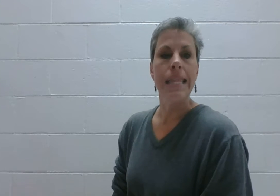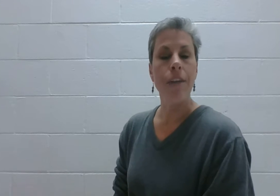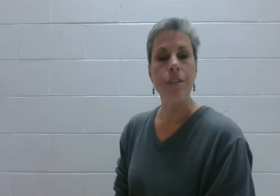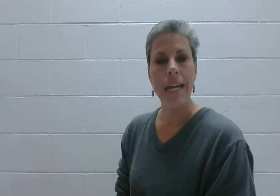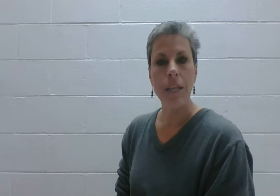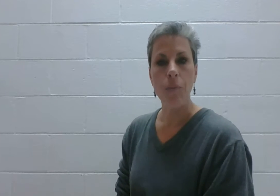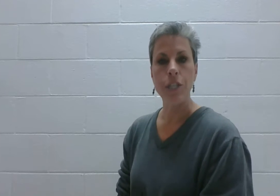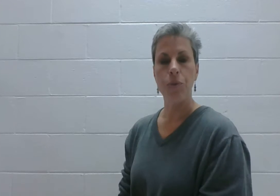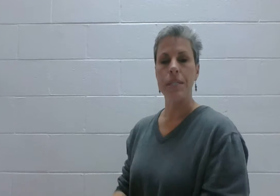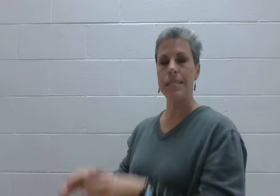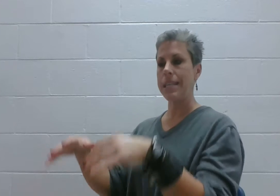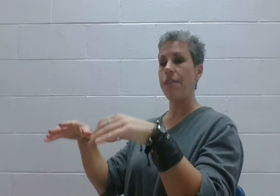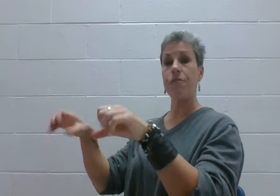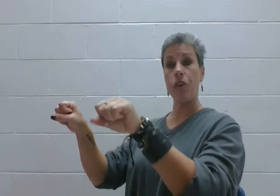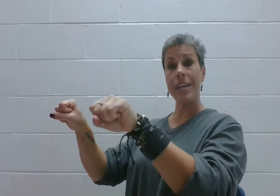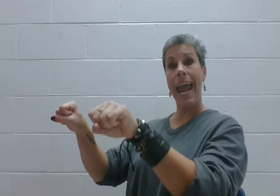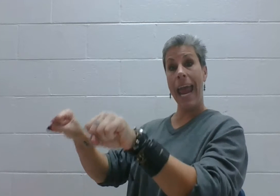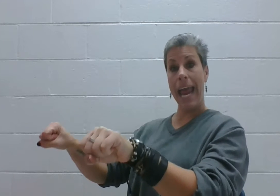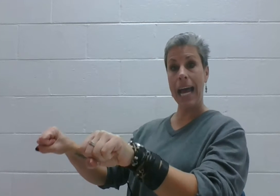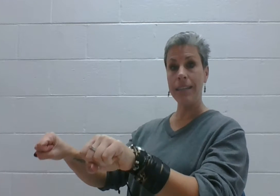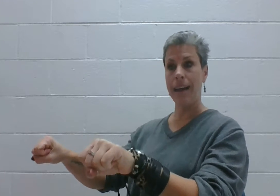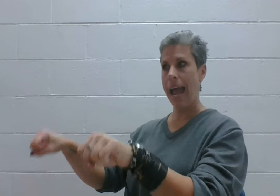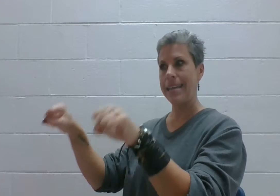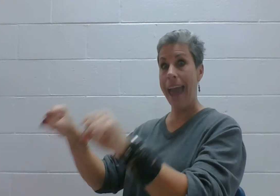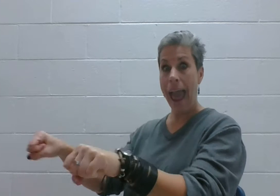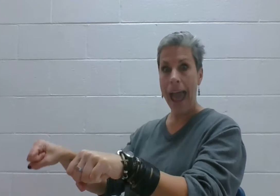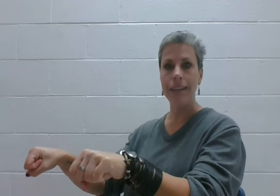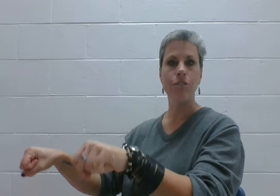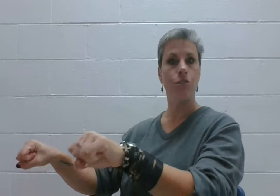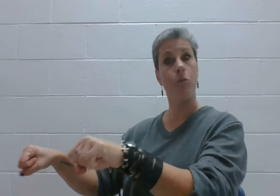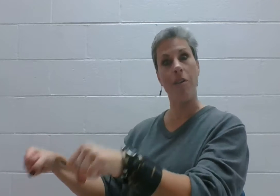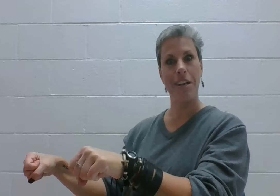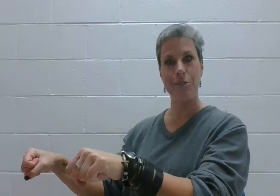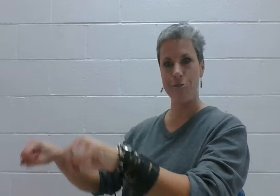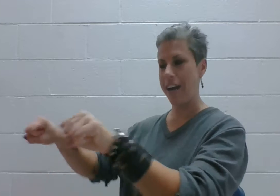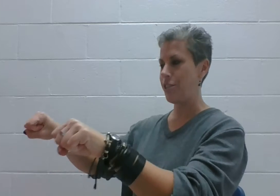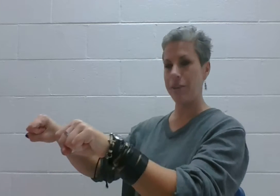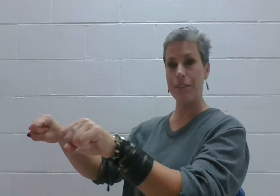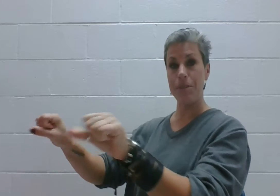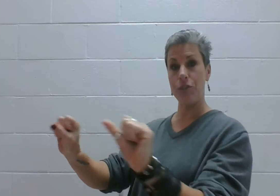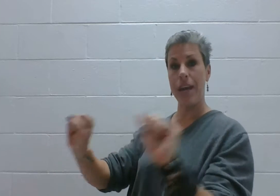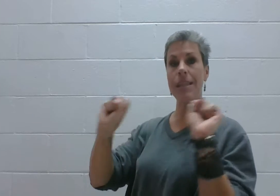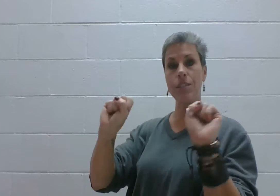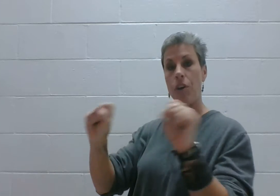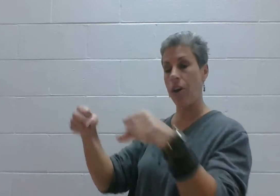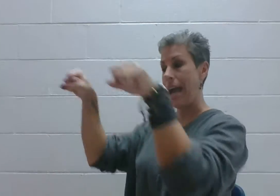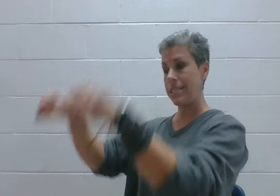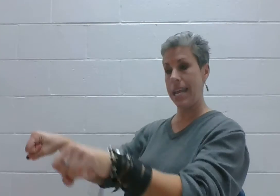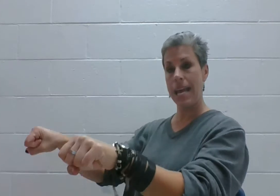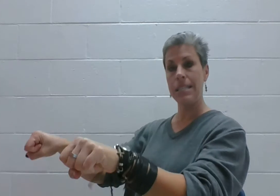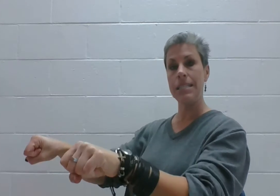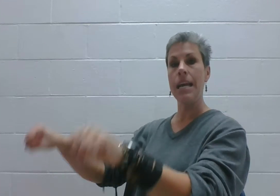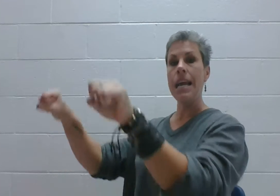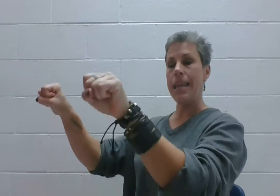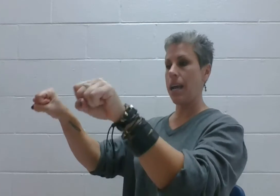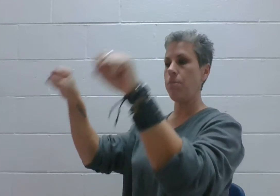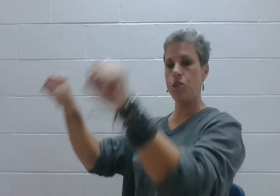other sign that we do is the sign for can. I can do all things through Christ who gives me strength. These are our S hands that come